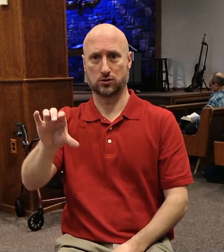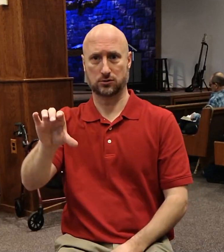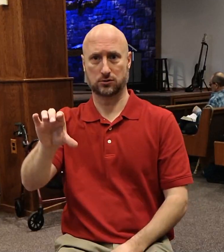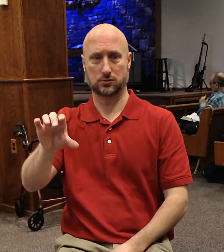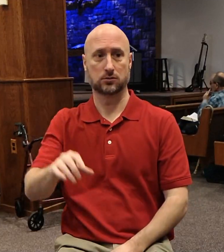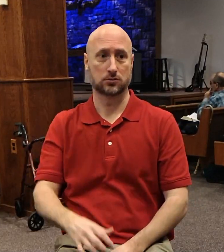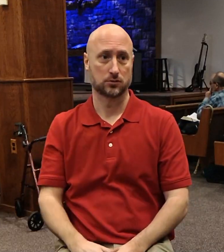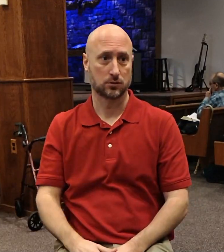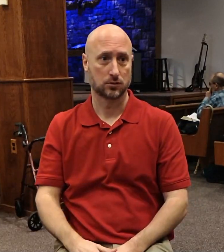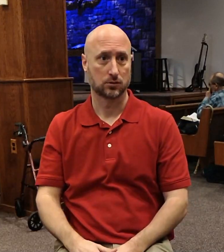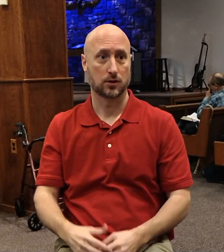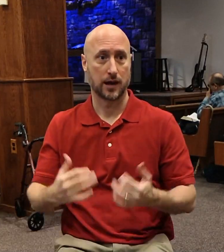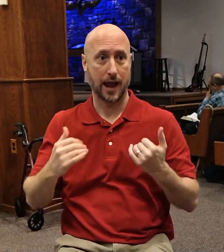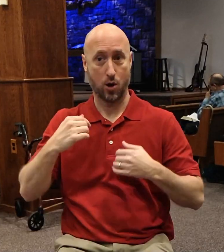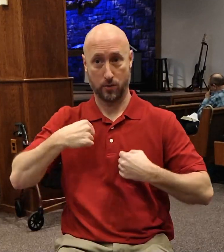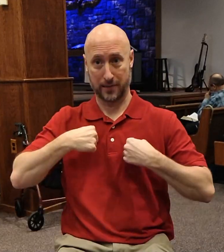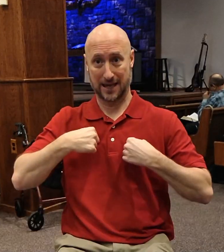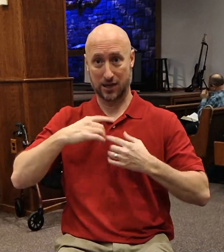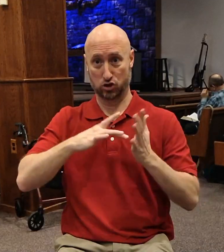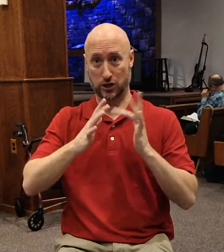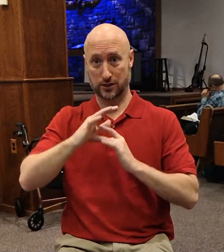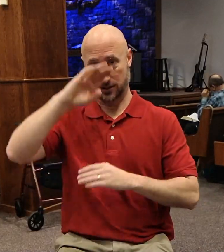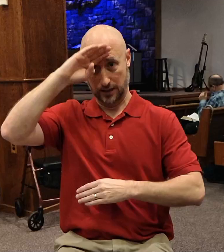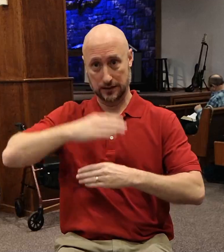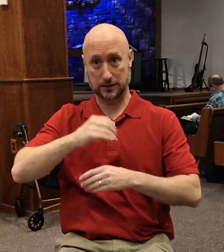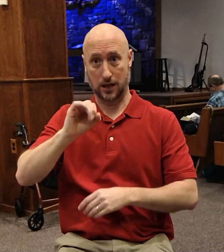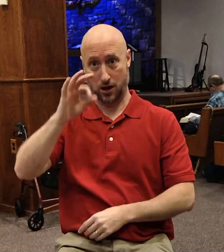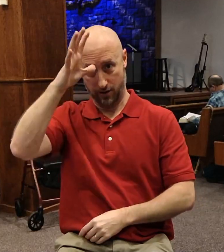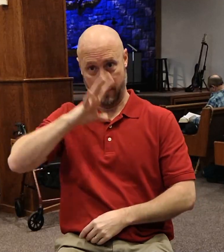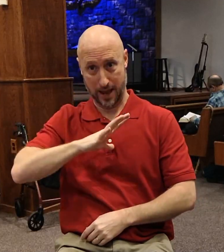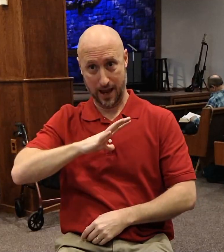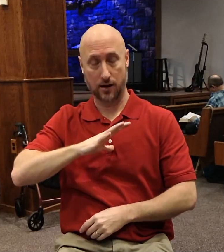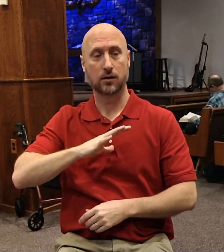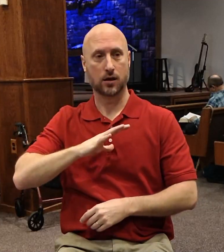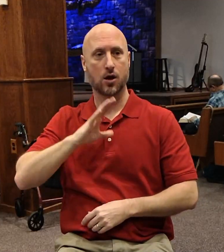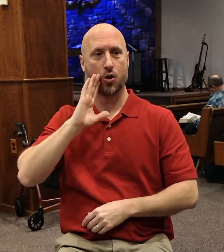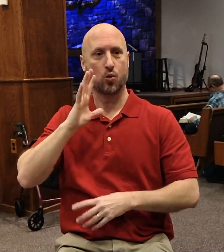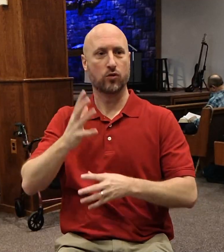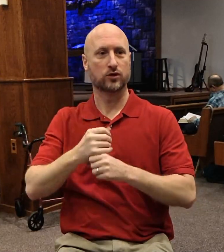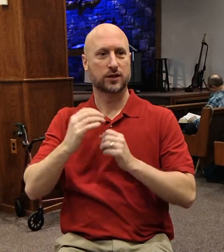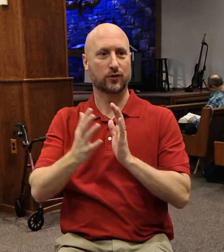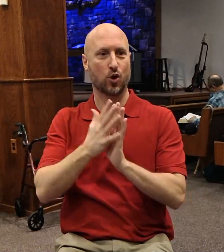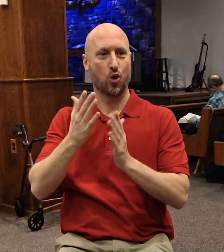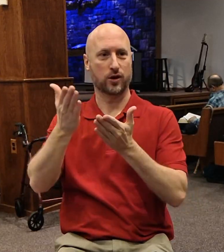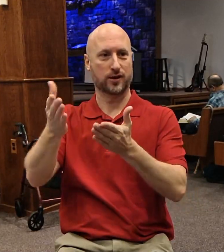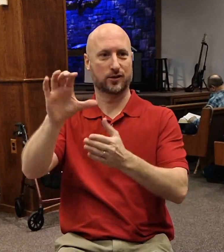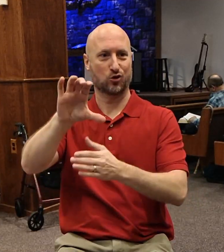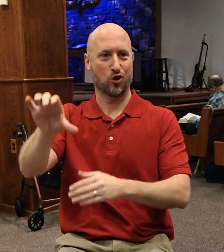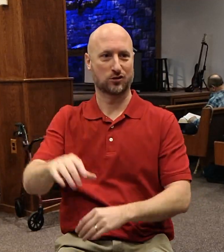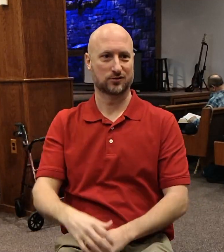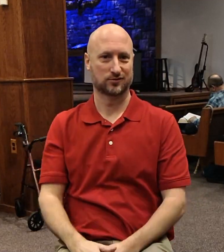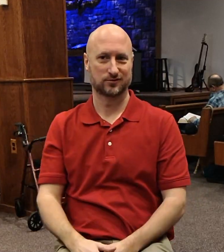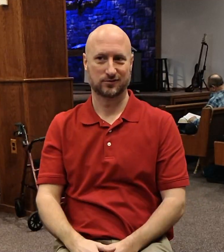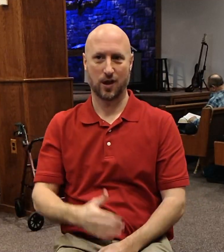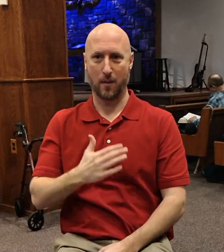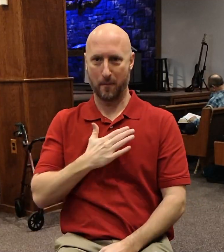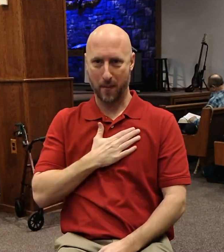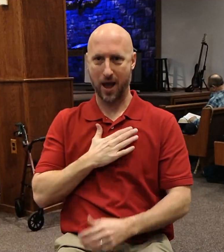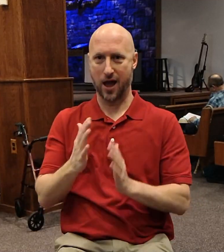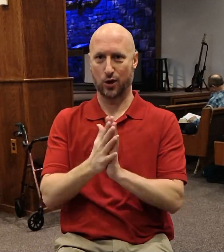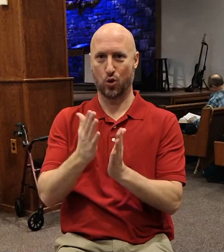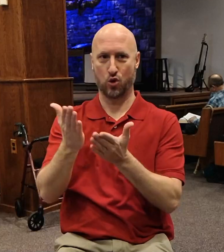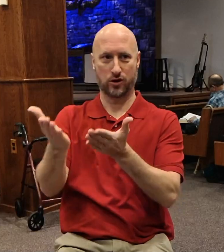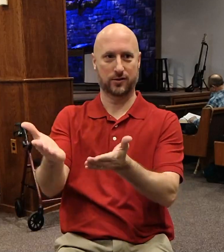glorified. And by the way, those are passives, the first three. He doesn't do it. This is glory that's coming upon him because